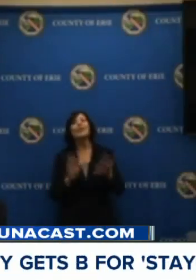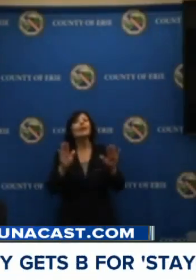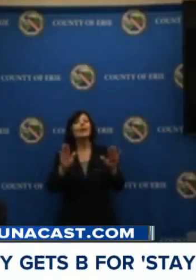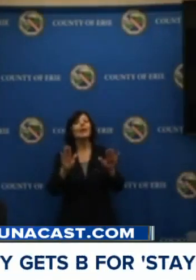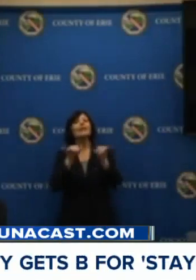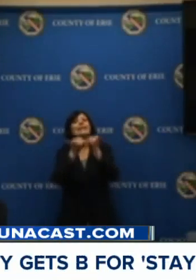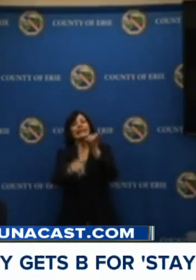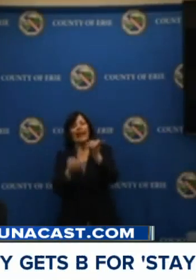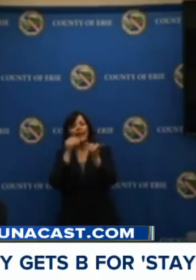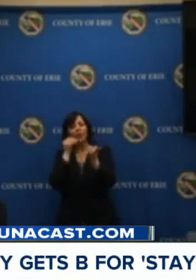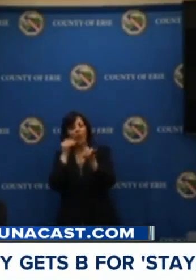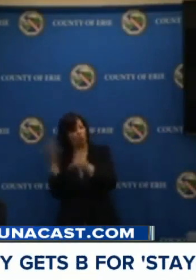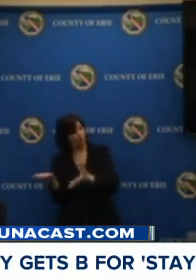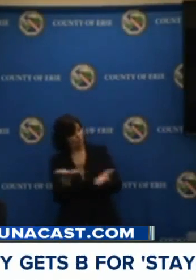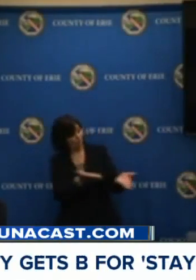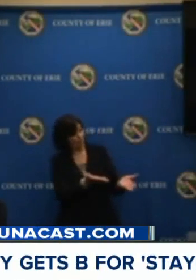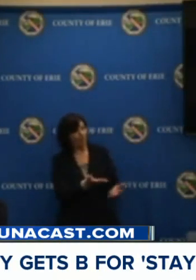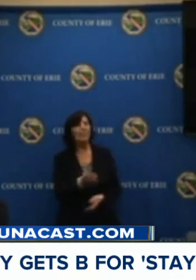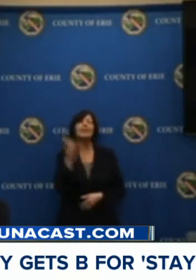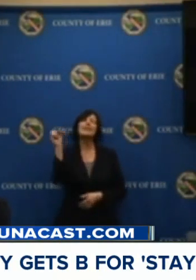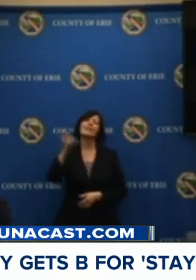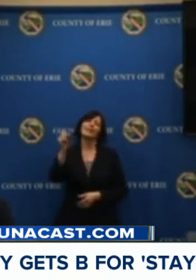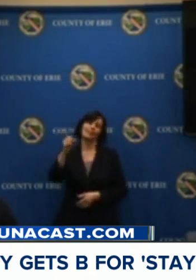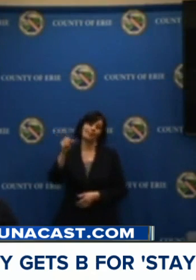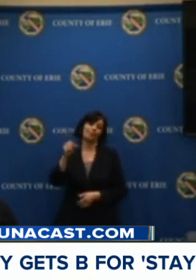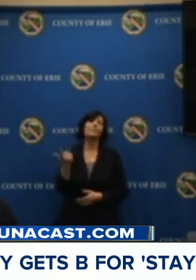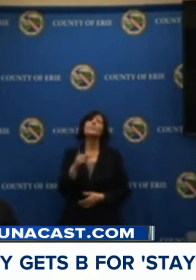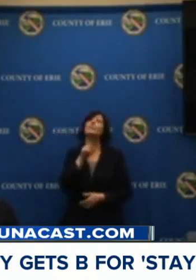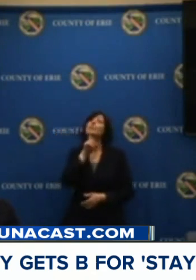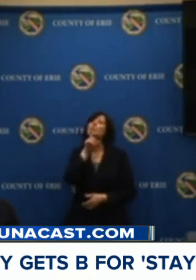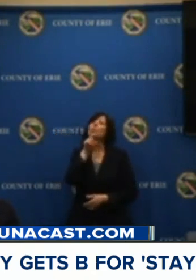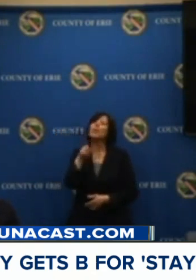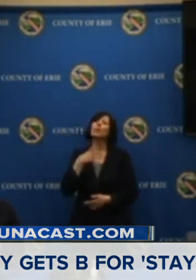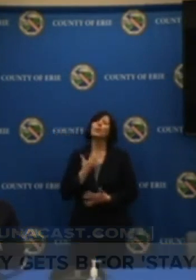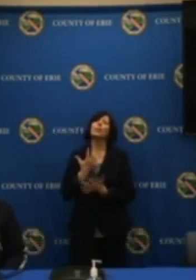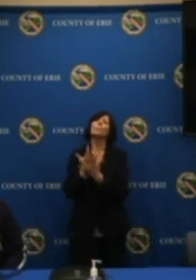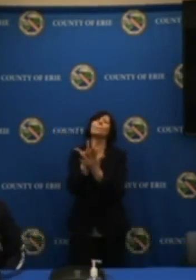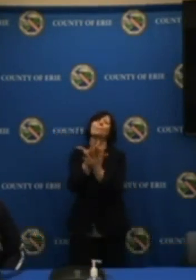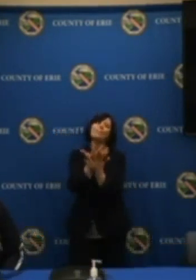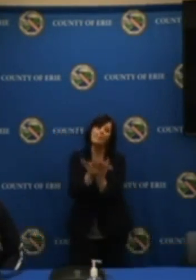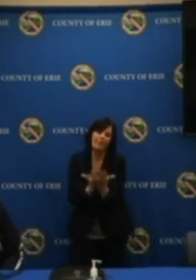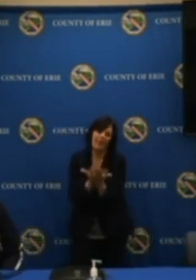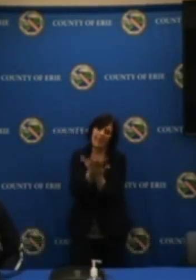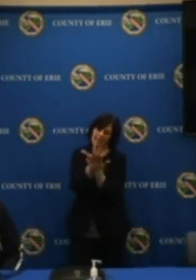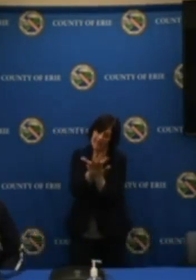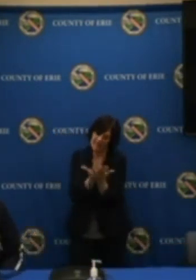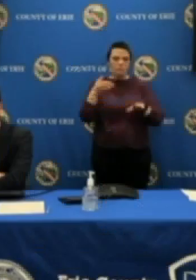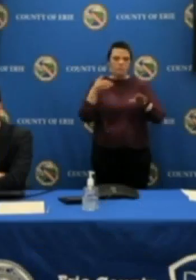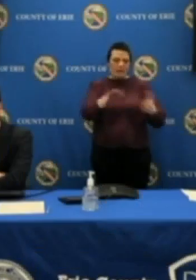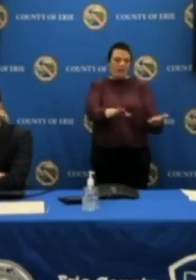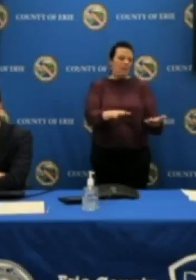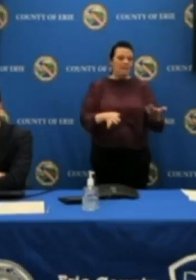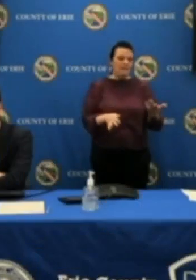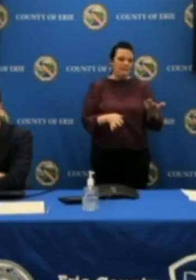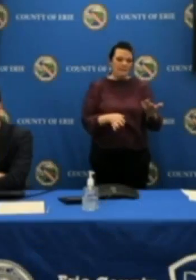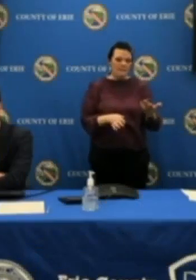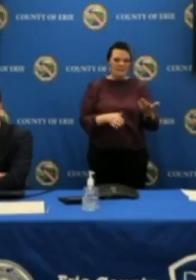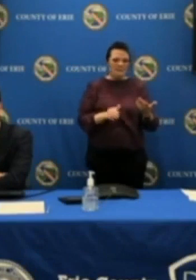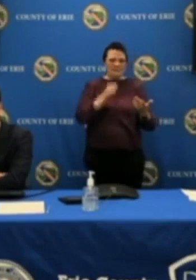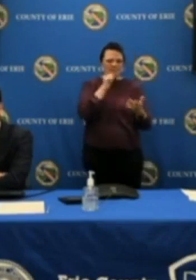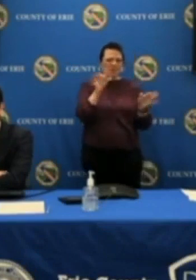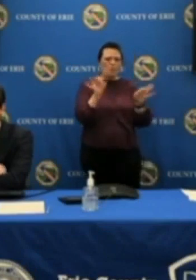Every day, Dr. Gail Burstein and Erie County Executive Mark Poloncarz stress the same message. Stay at home. You know, it's just